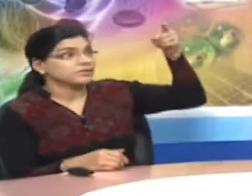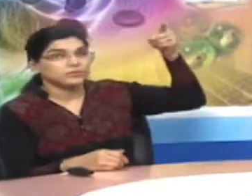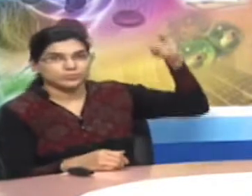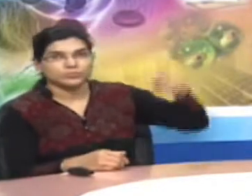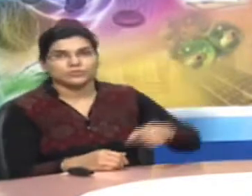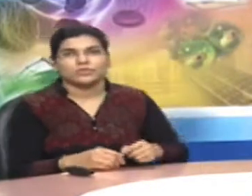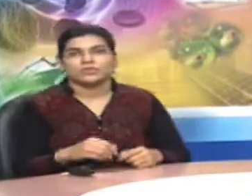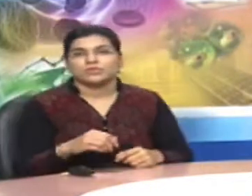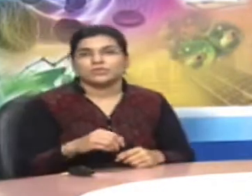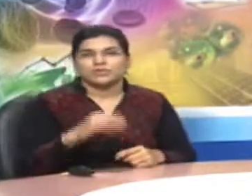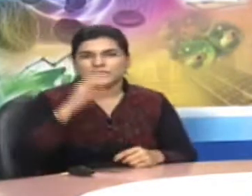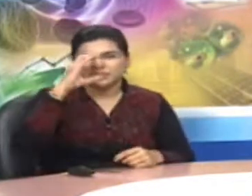Ctrl plus C.